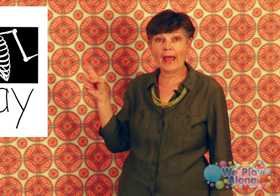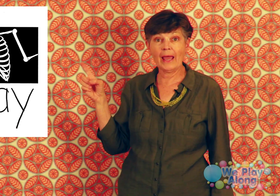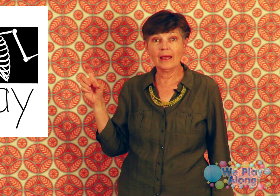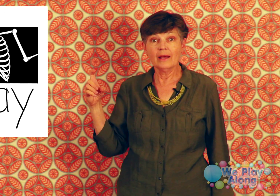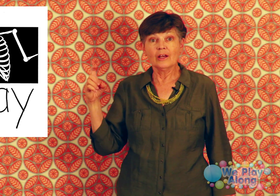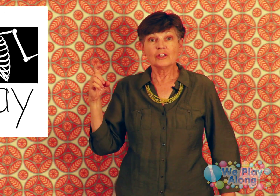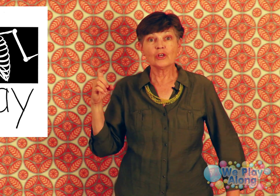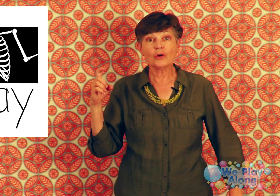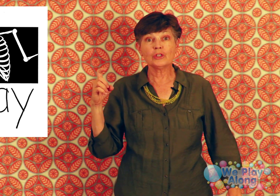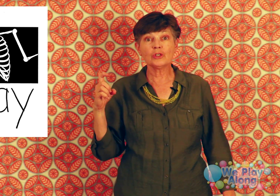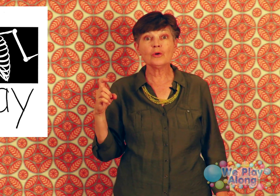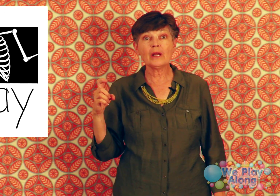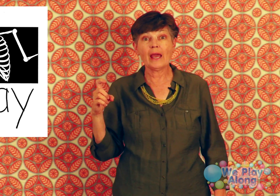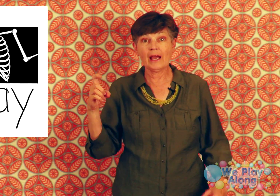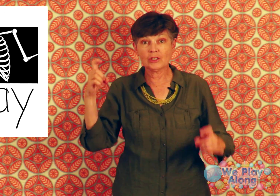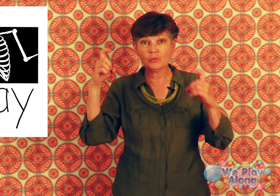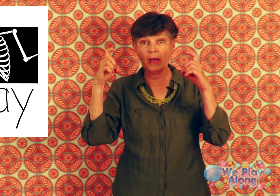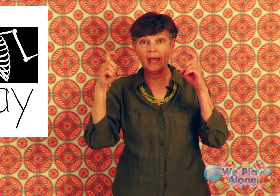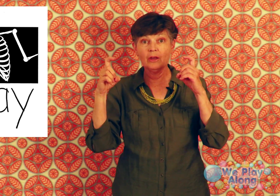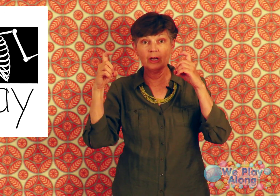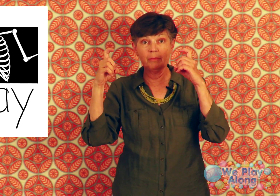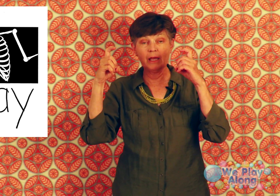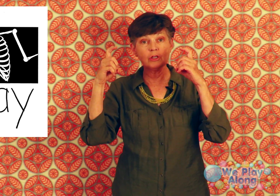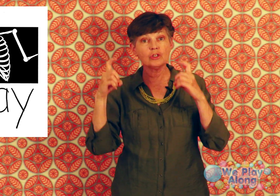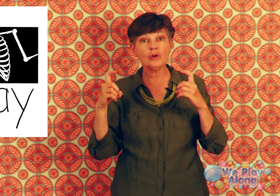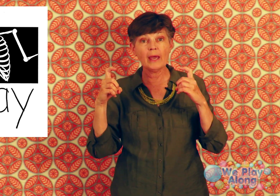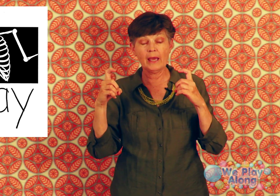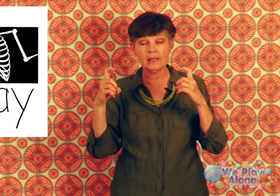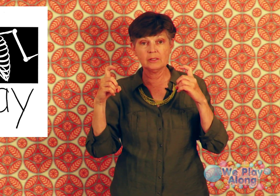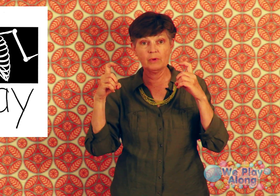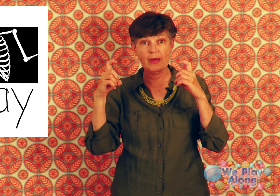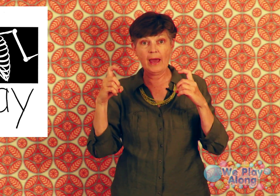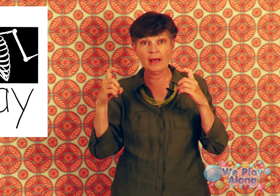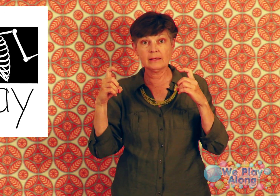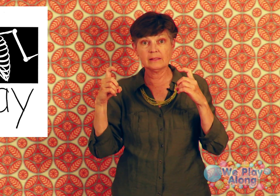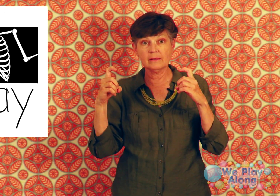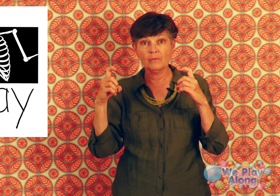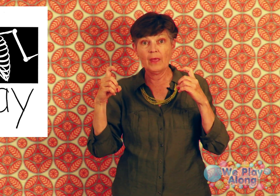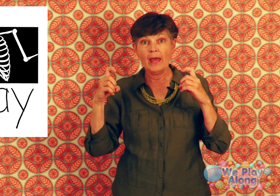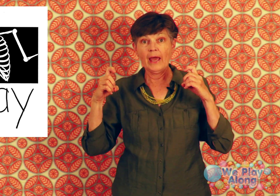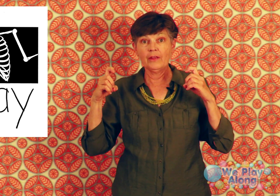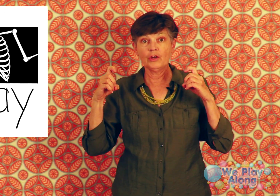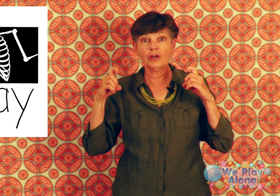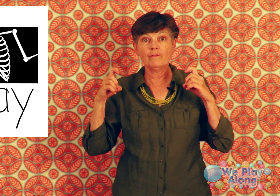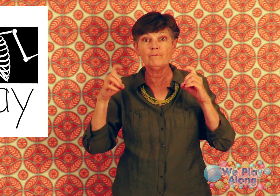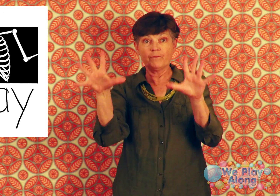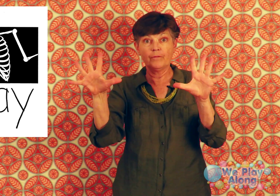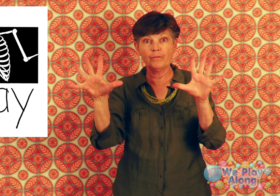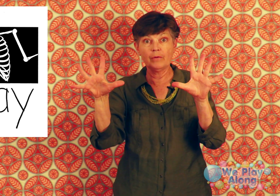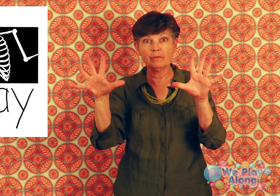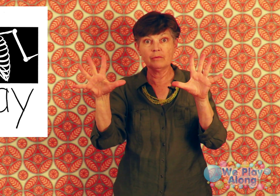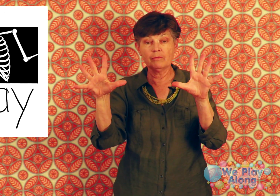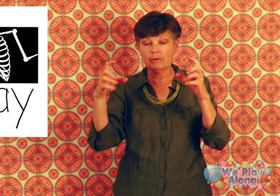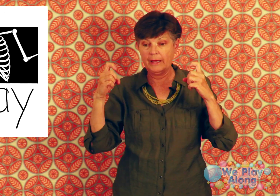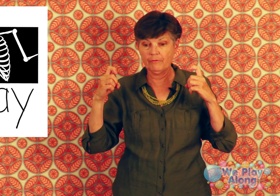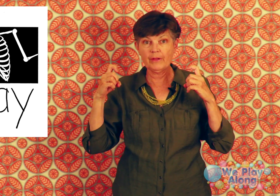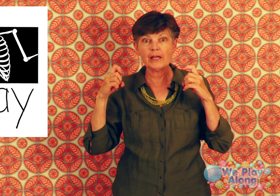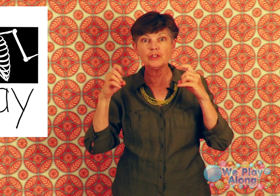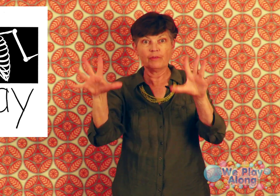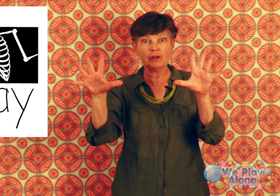X-ray. So to do an X-ray, you're going to make two hands with X, and then you're going to like flash your fingers